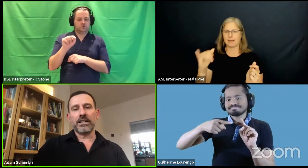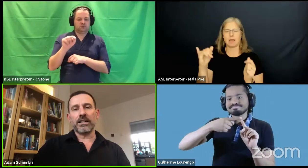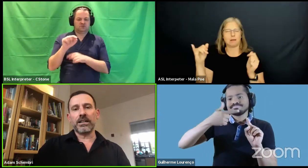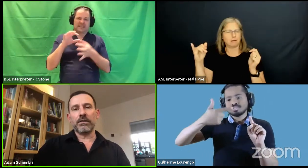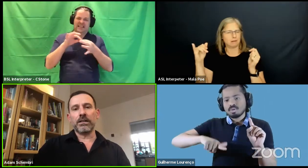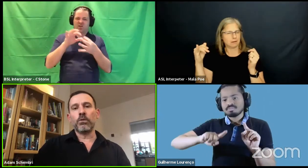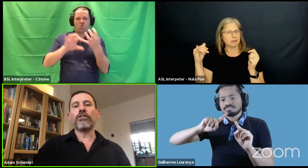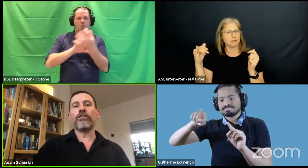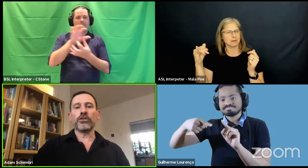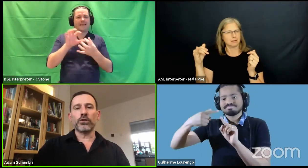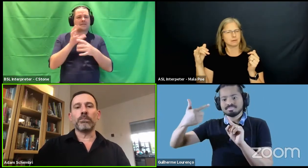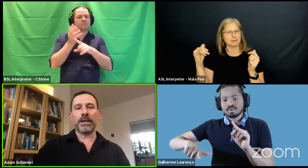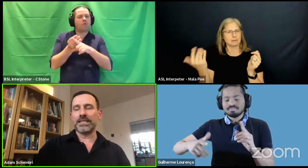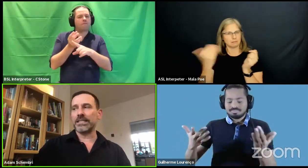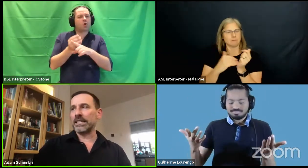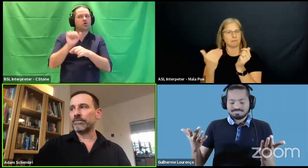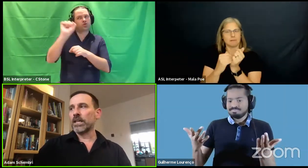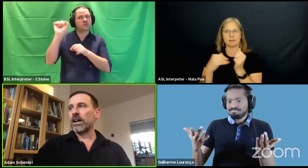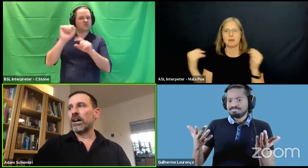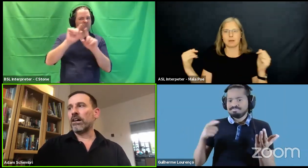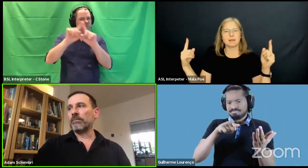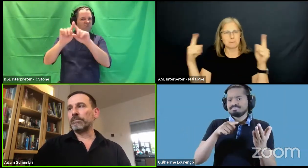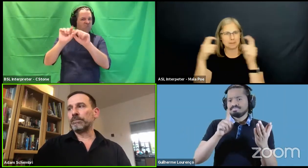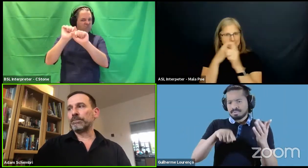complex morphological complexity.